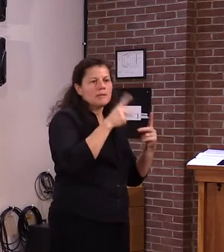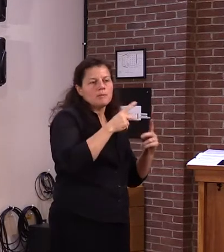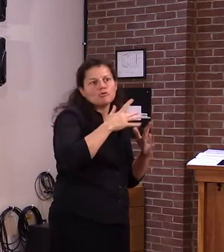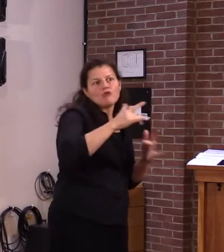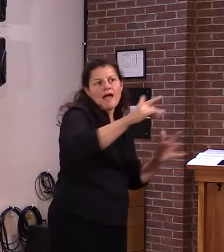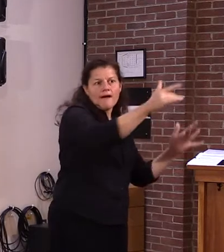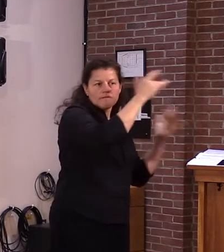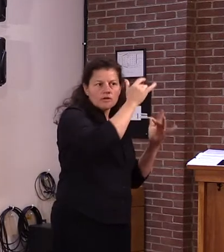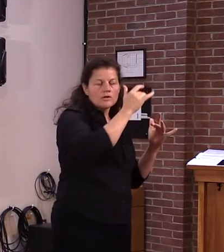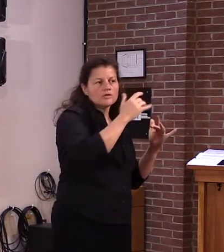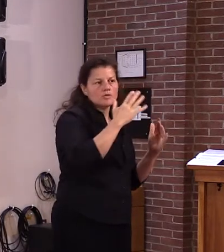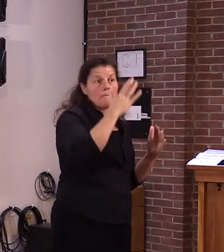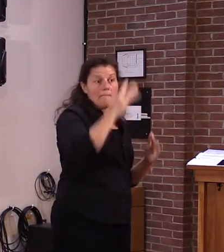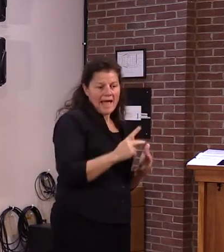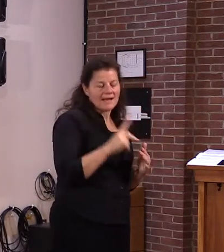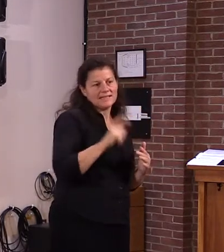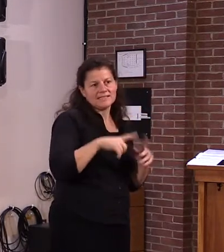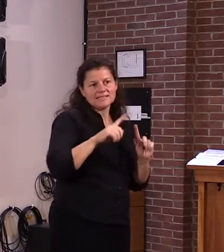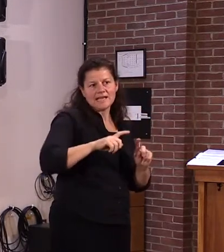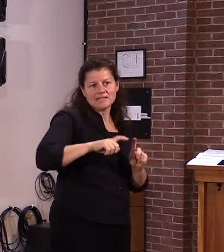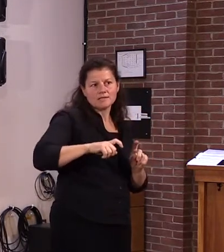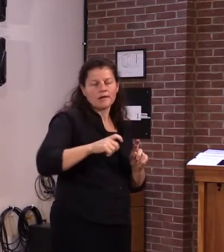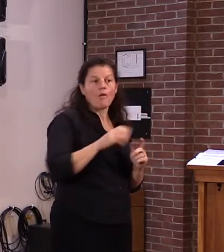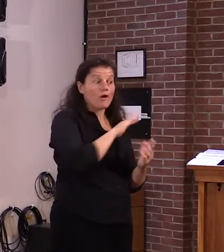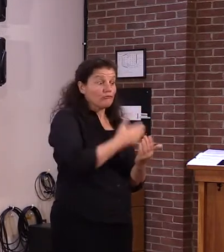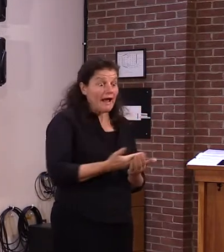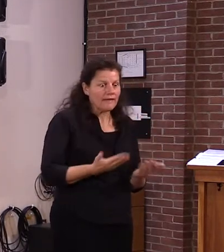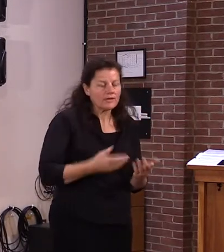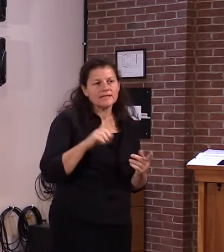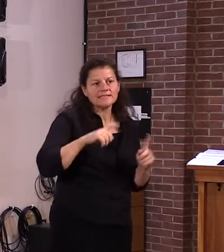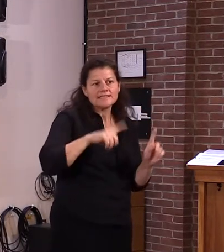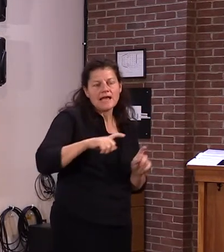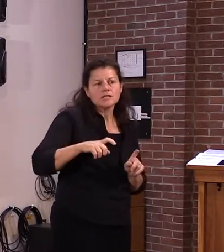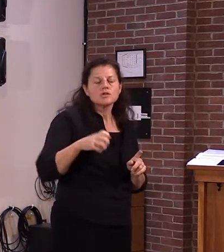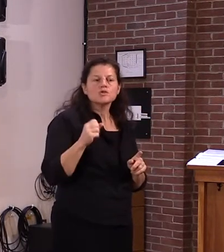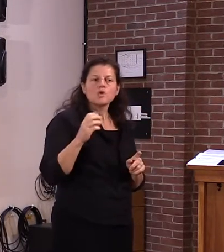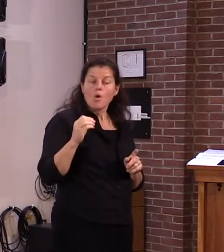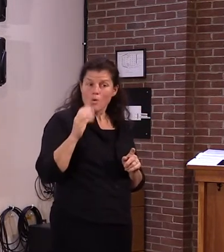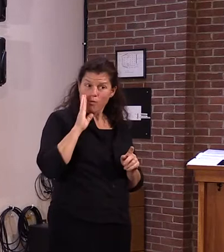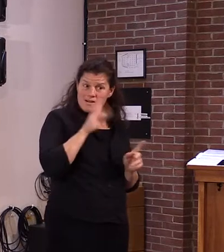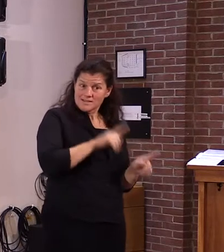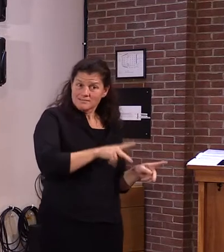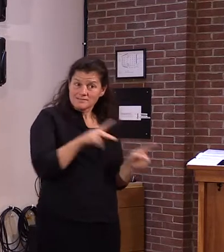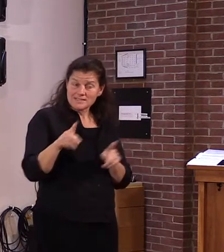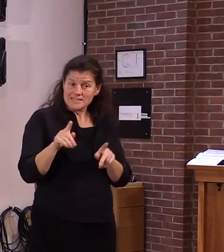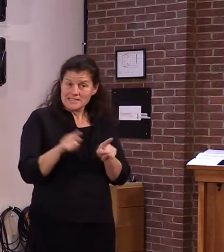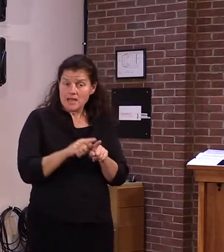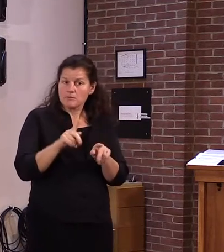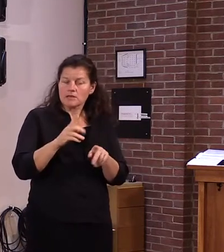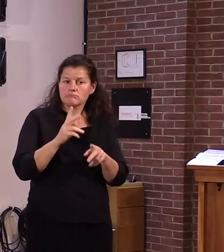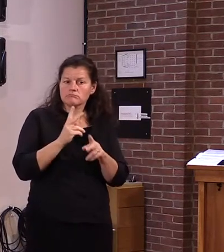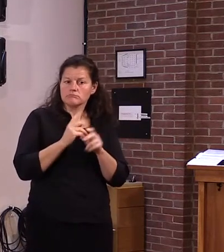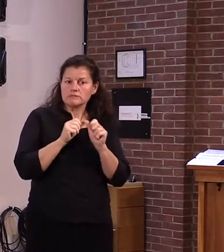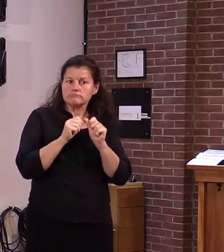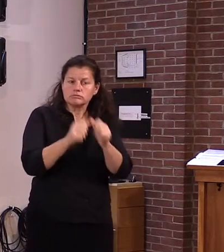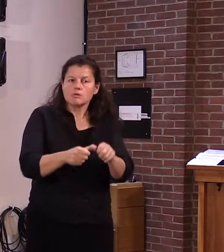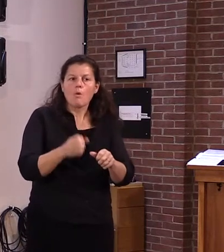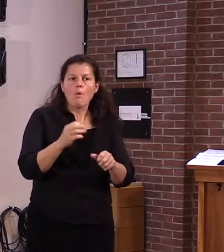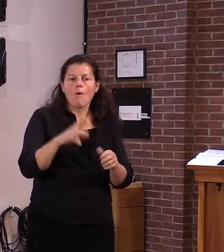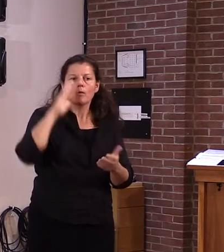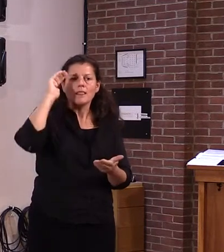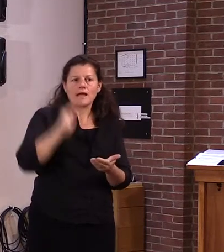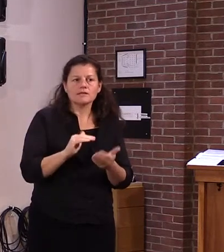time? We're gonna have the same frequency, I believe, in terms of the testing sites. So you